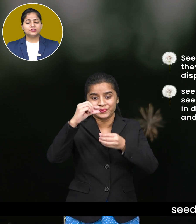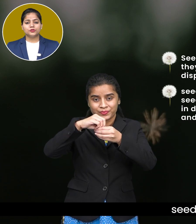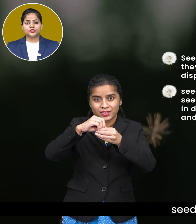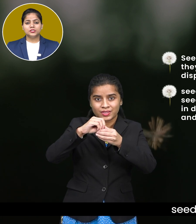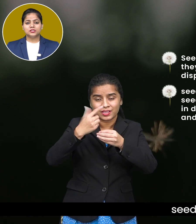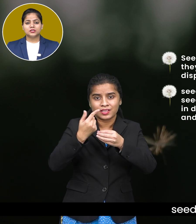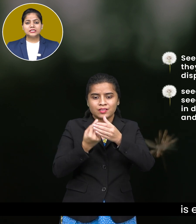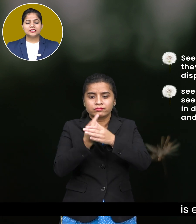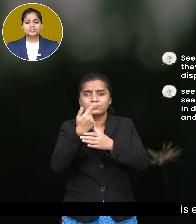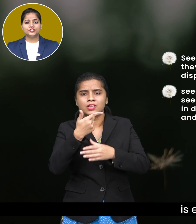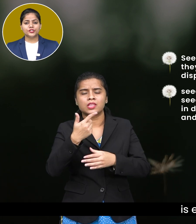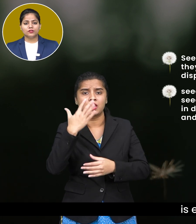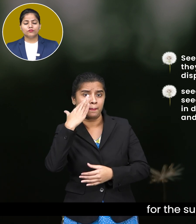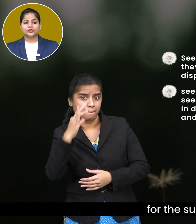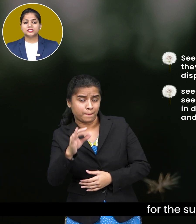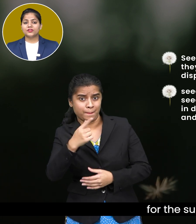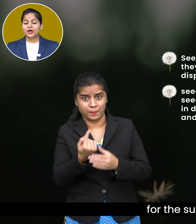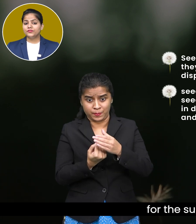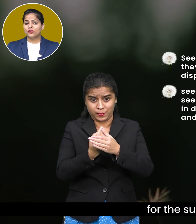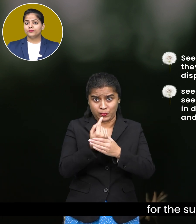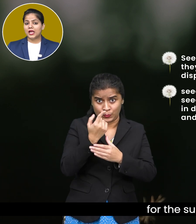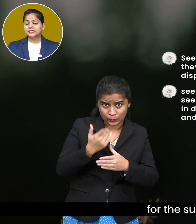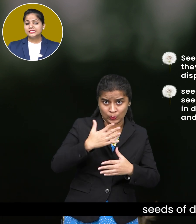Seed dispersal is essential for the